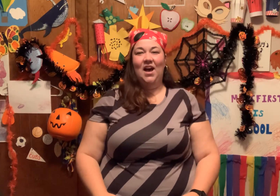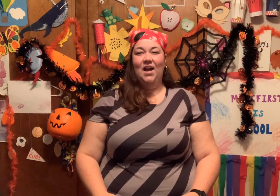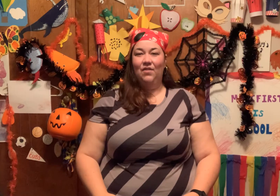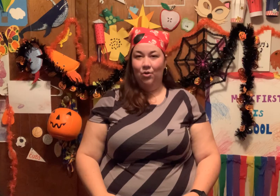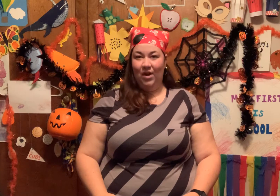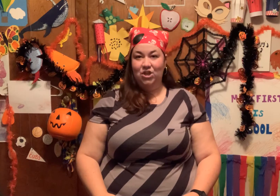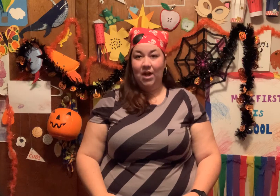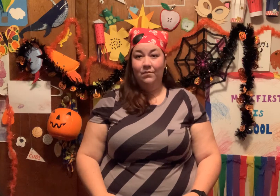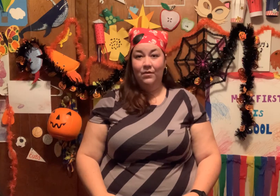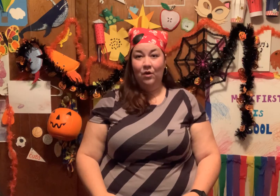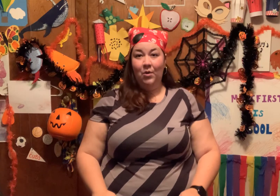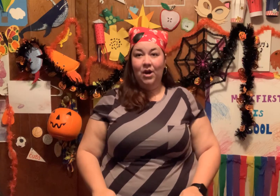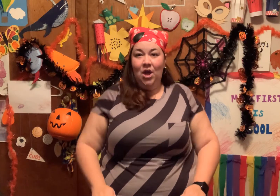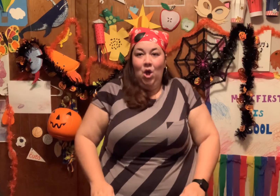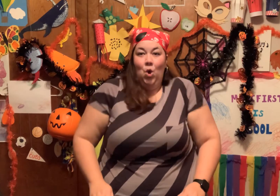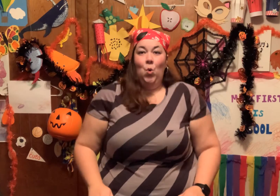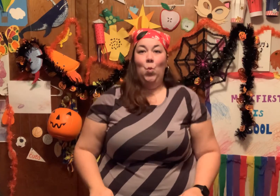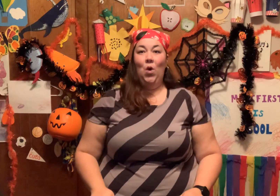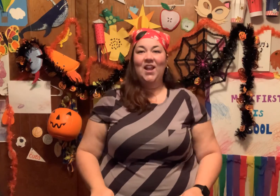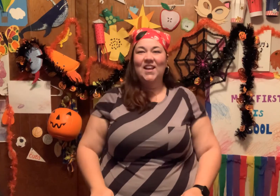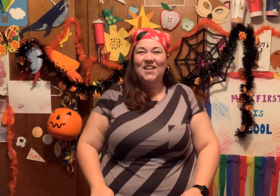1, 2, 3, 4, 5. Great job. Forward.